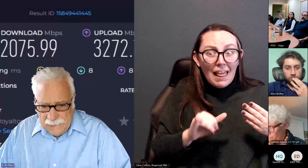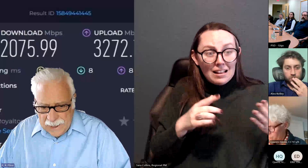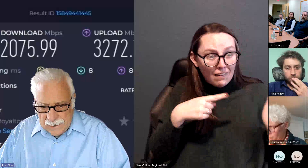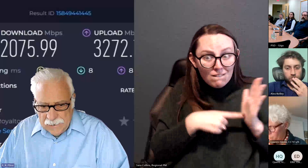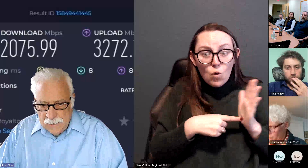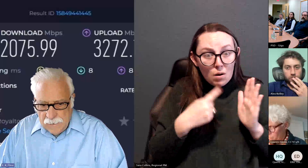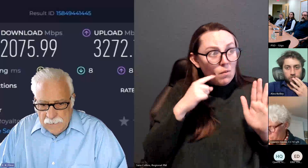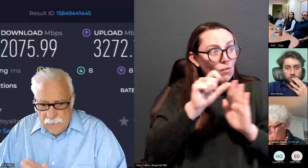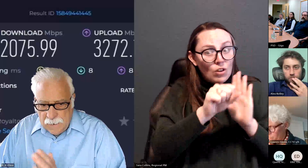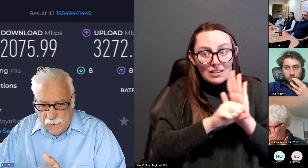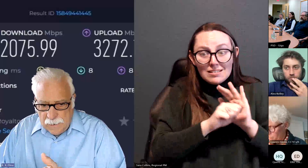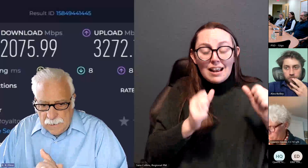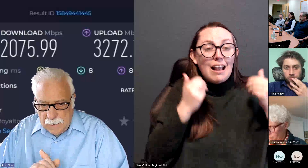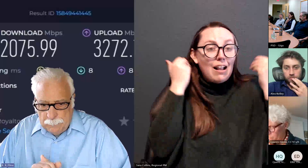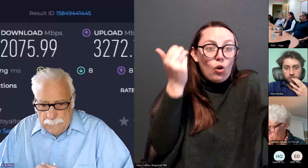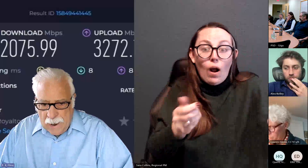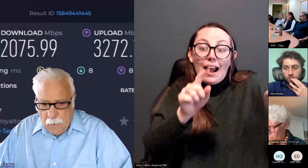plan